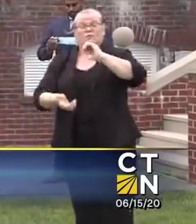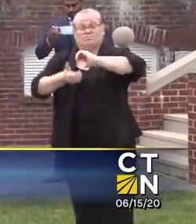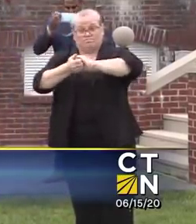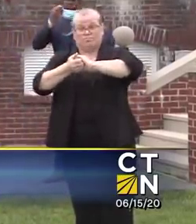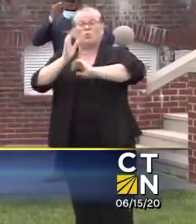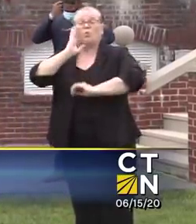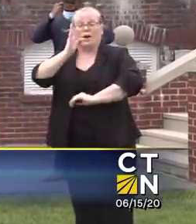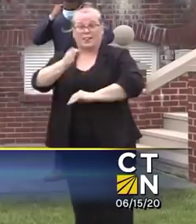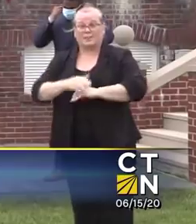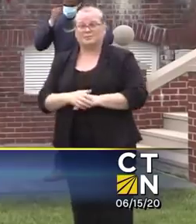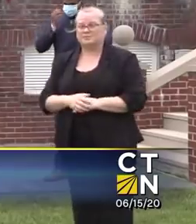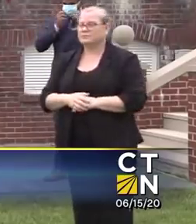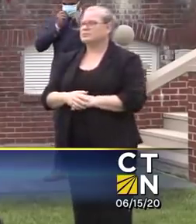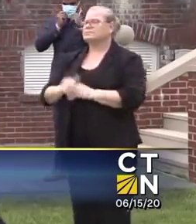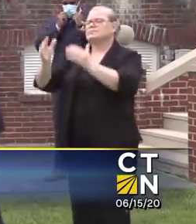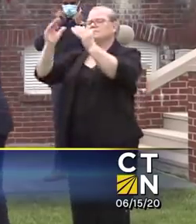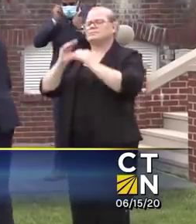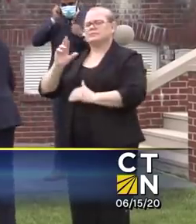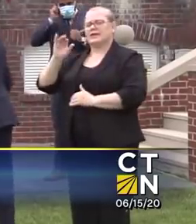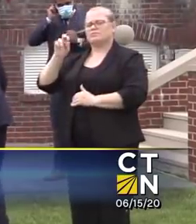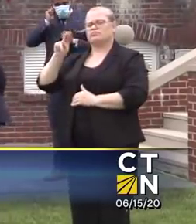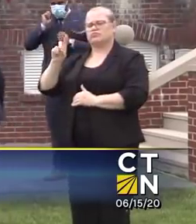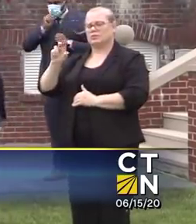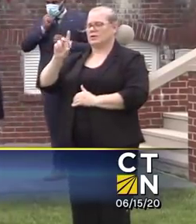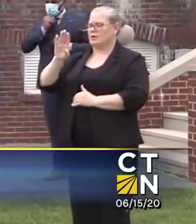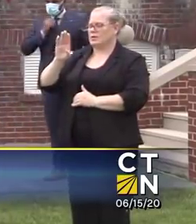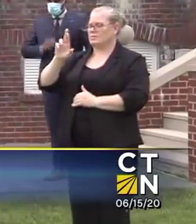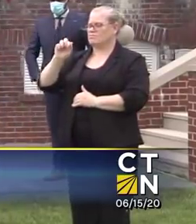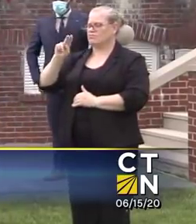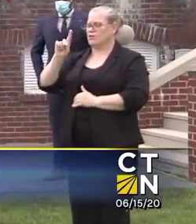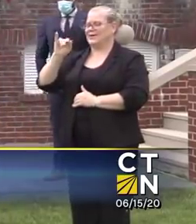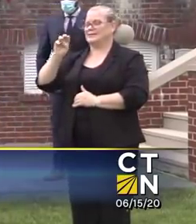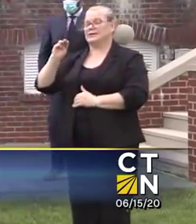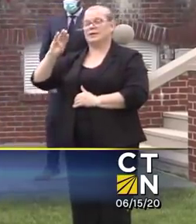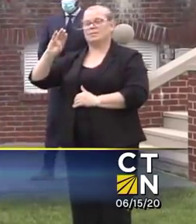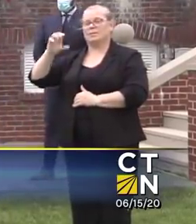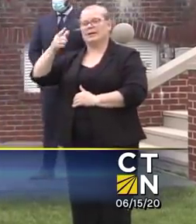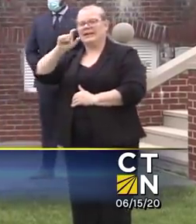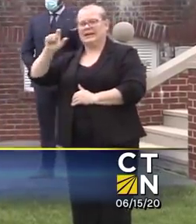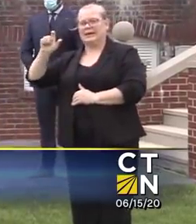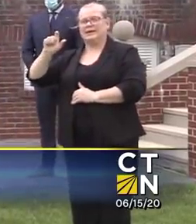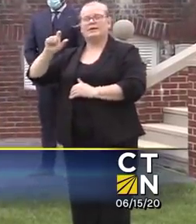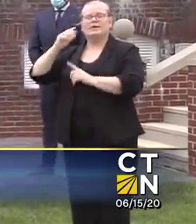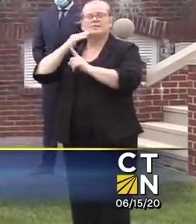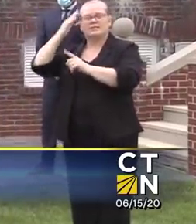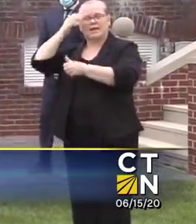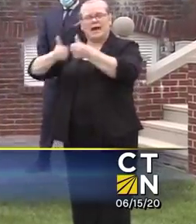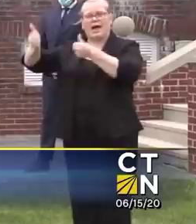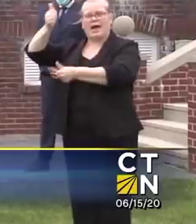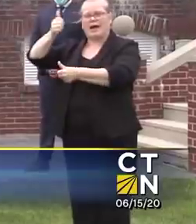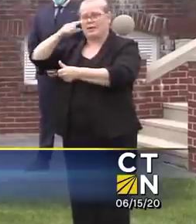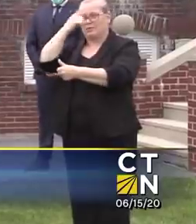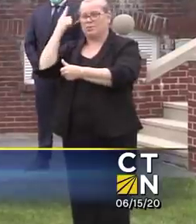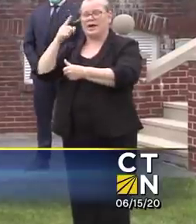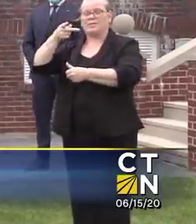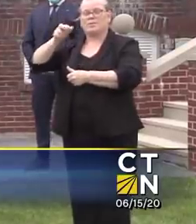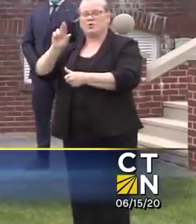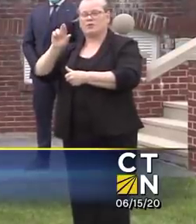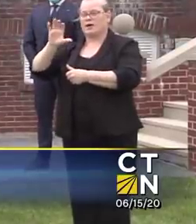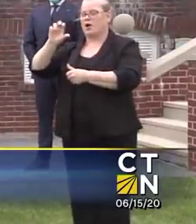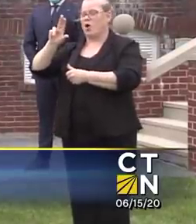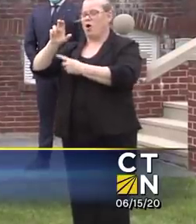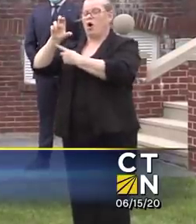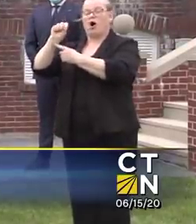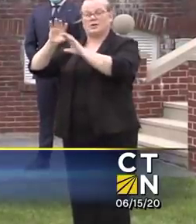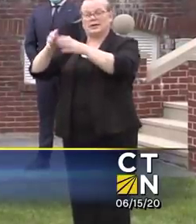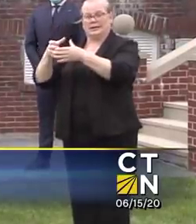Brandon McGee, head of the Black and Puerto Rican Caucus, my good friend. Thank you. Thank you, Governor. And thank everyone who's here. I